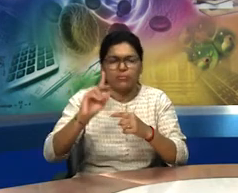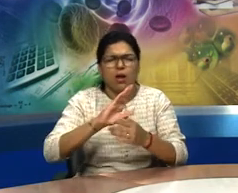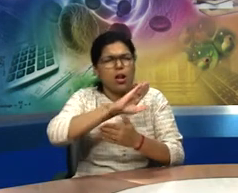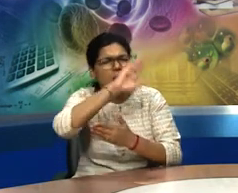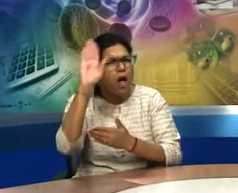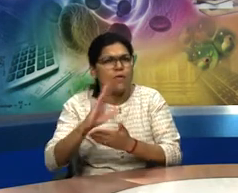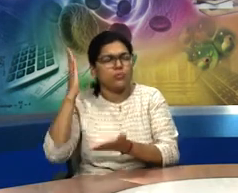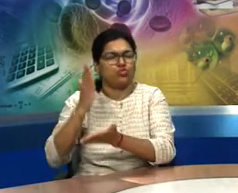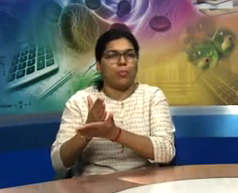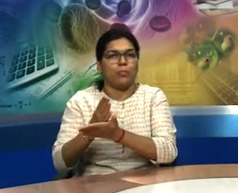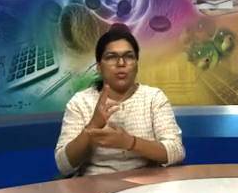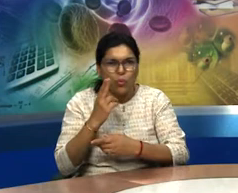along with a promise